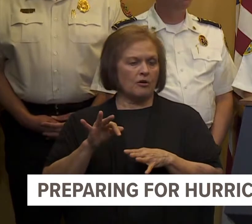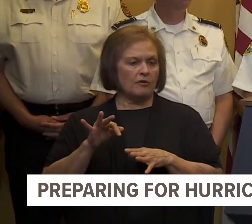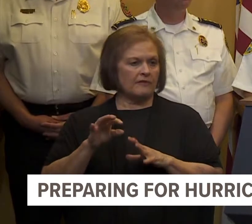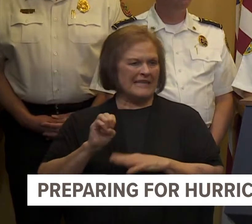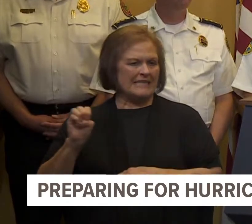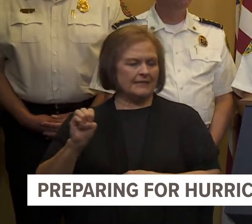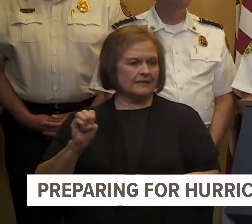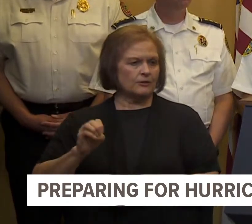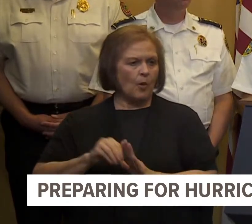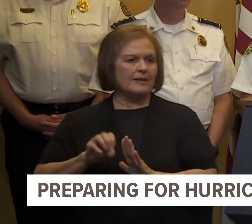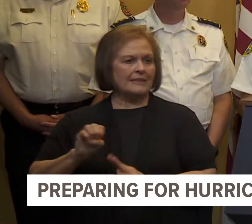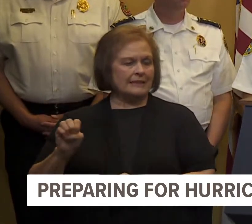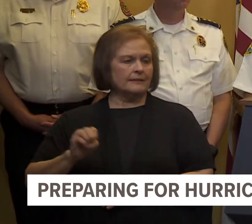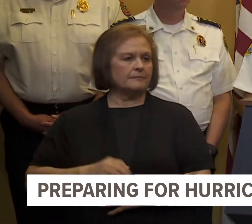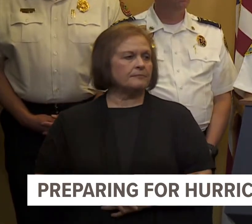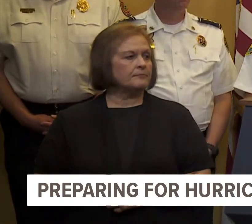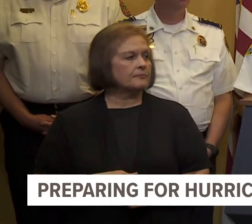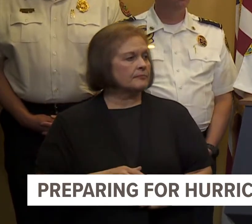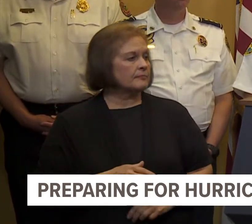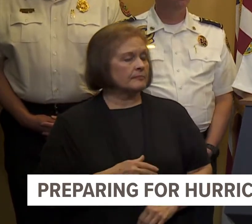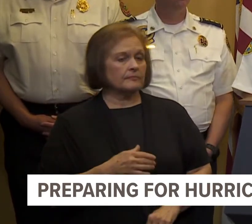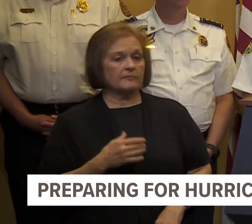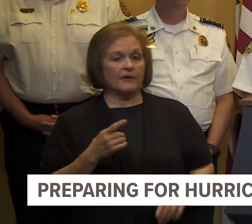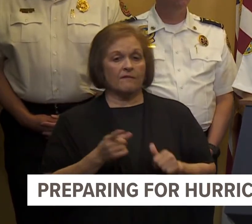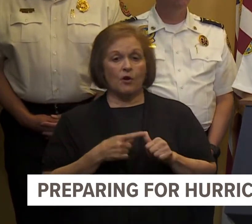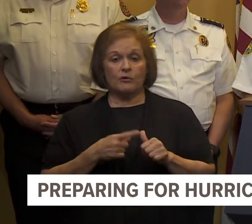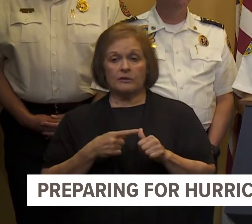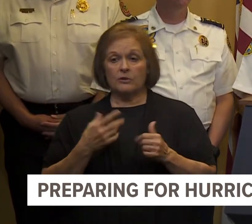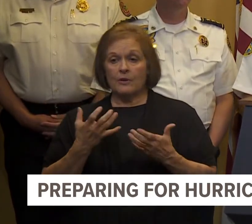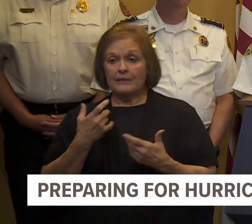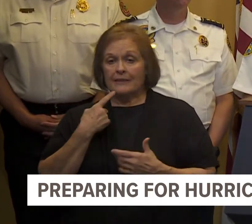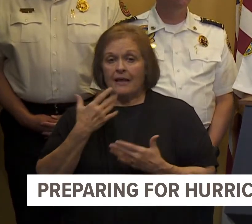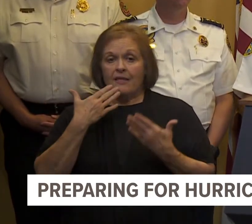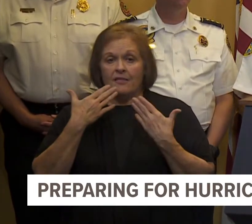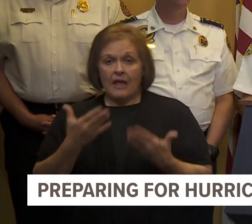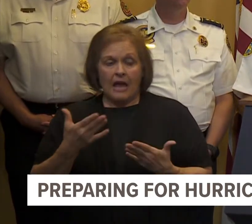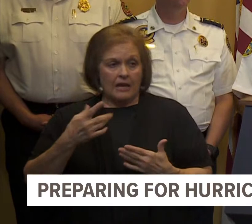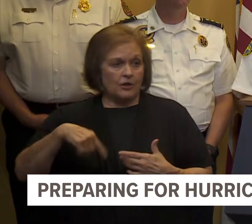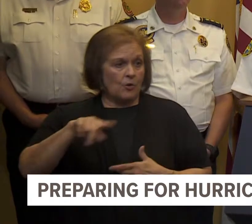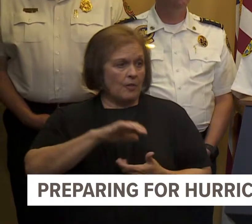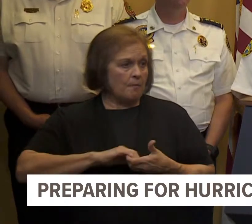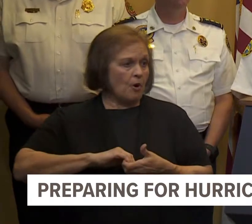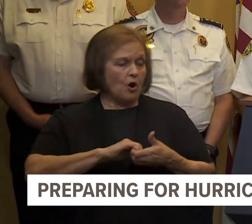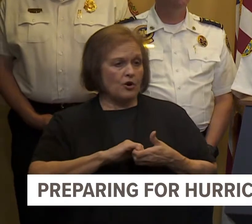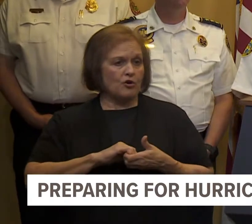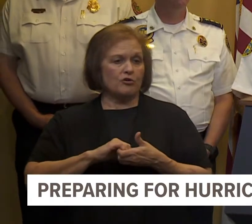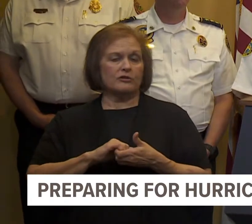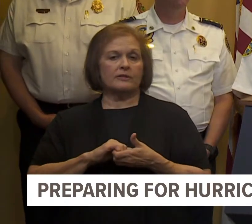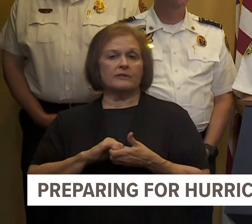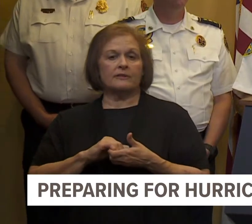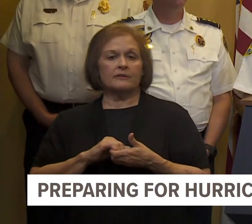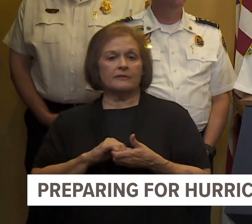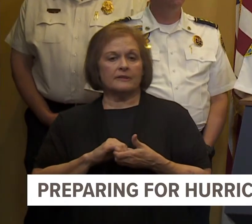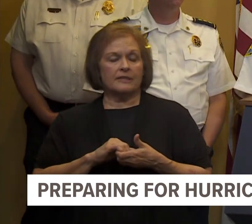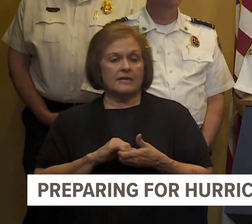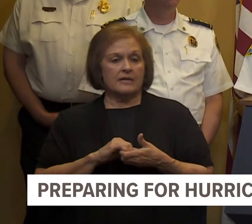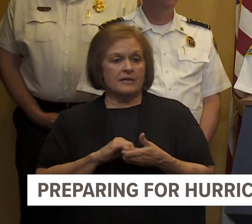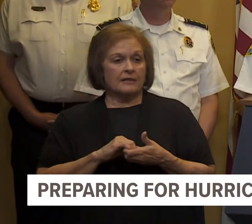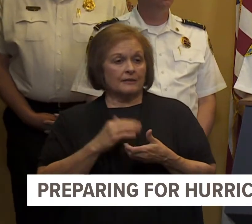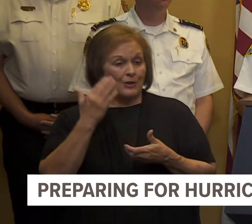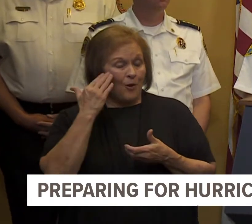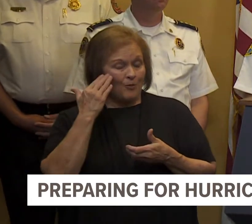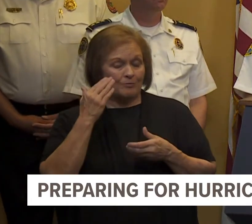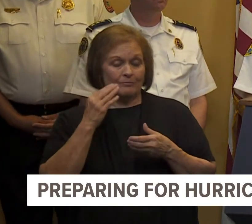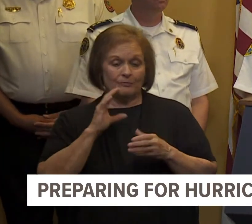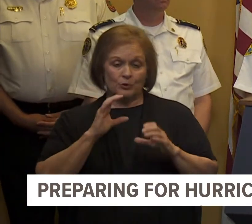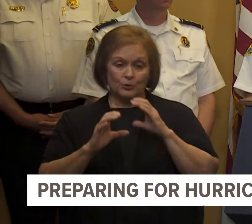Thank you, Mayor. Thank you, Madam Mayor. I want to first start off by saying thank you to all of our partners. As been said before,